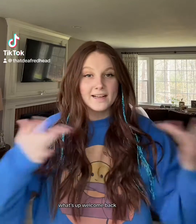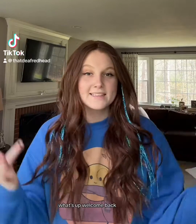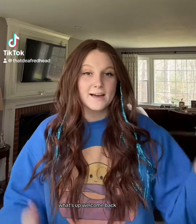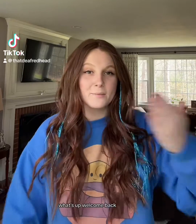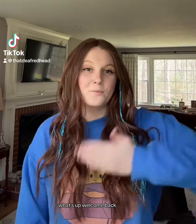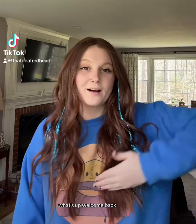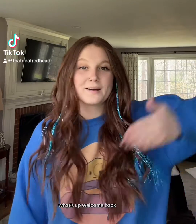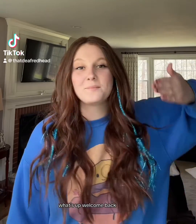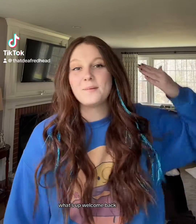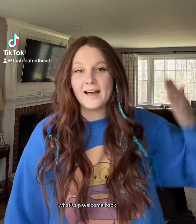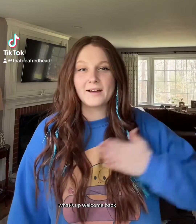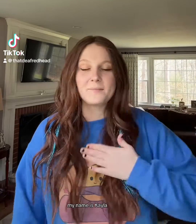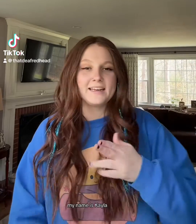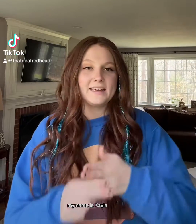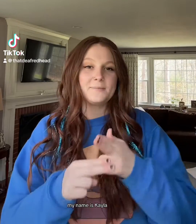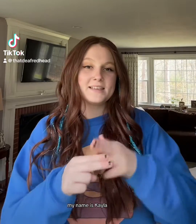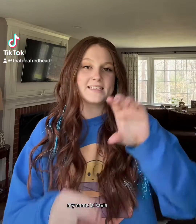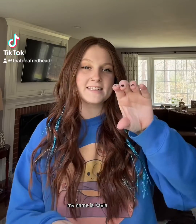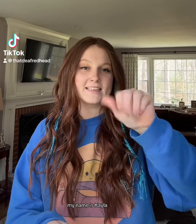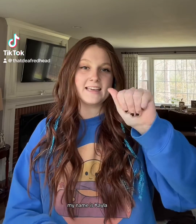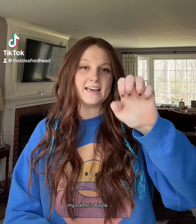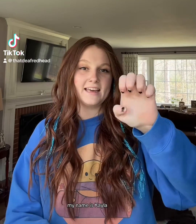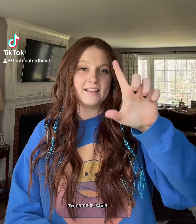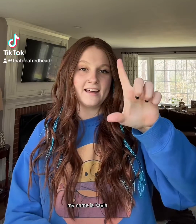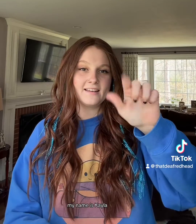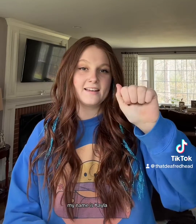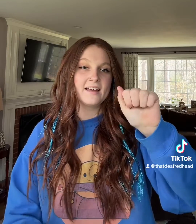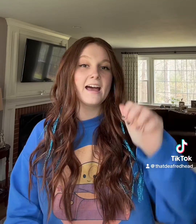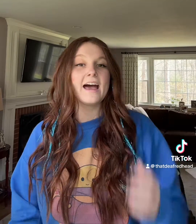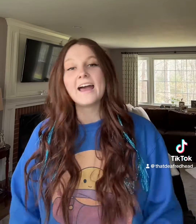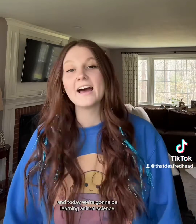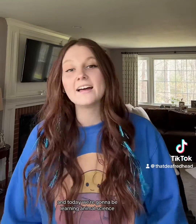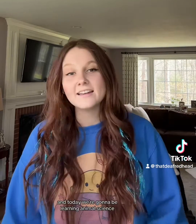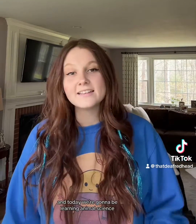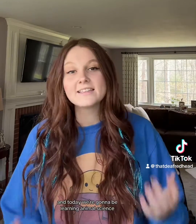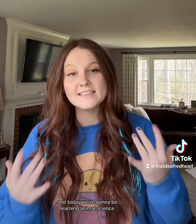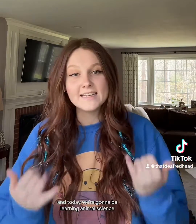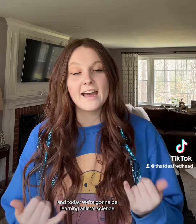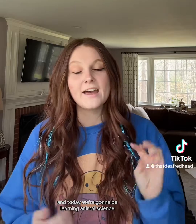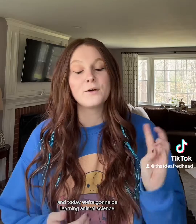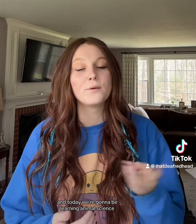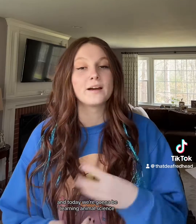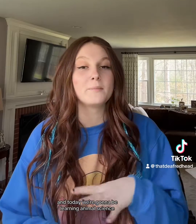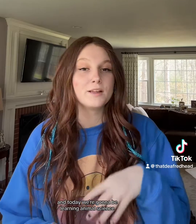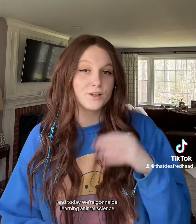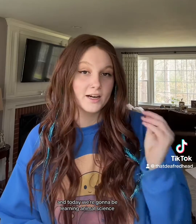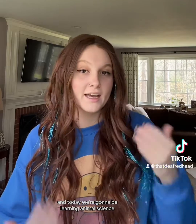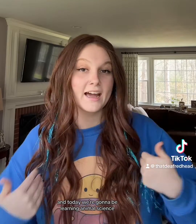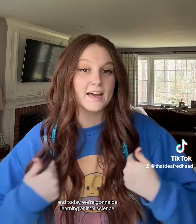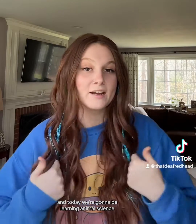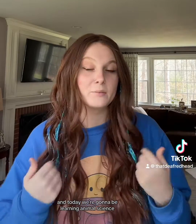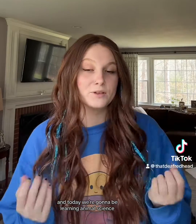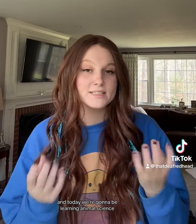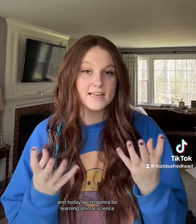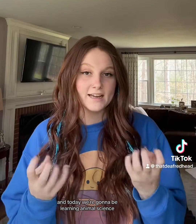What's up? Welcome back. My name is Caela, and today we're going to be learning animal